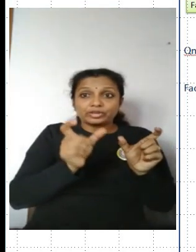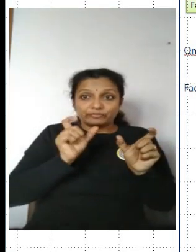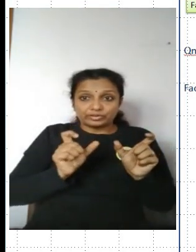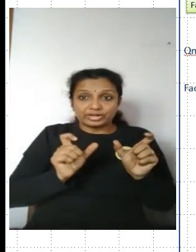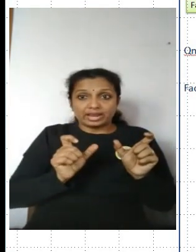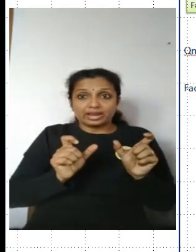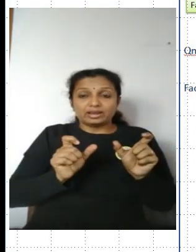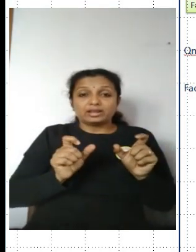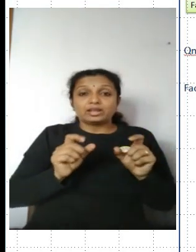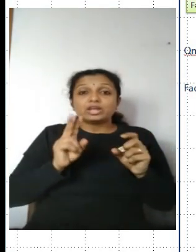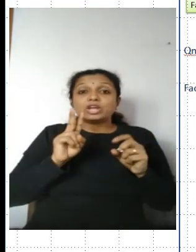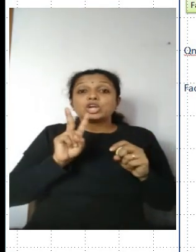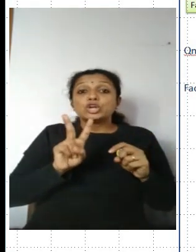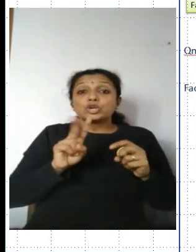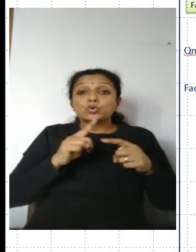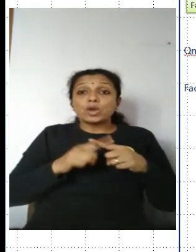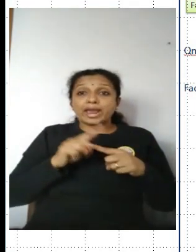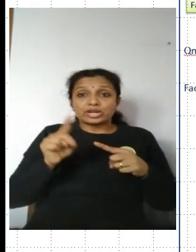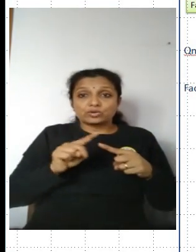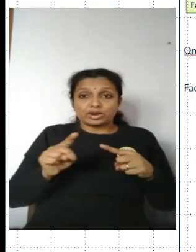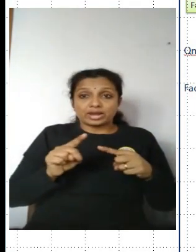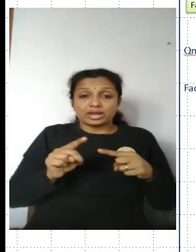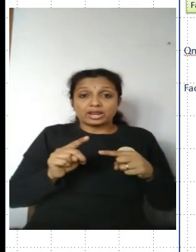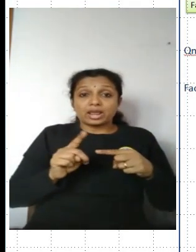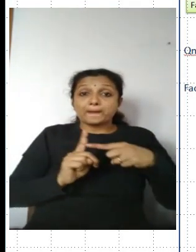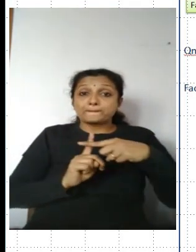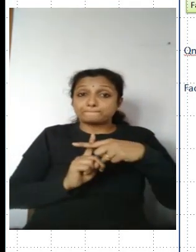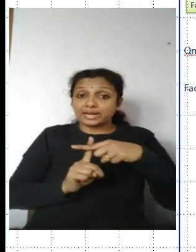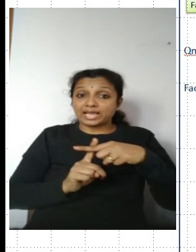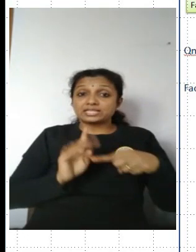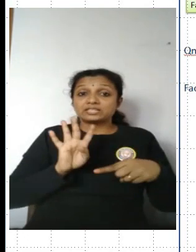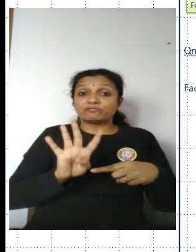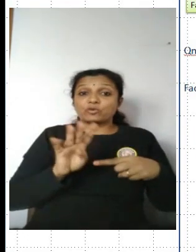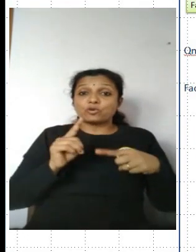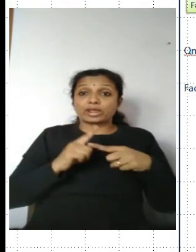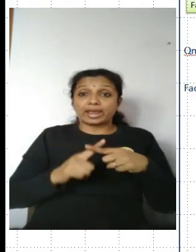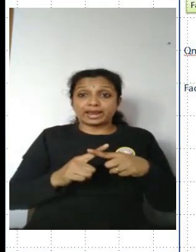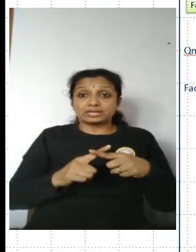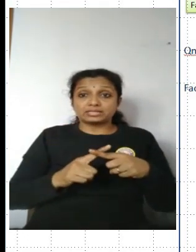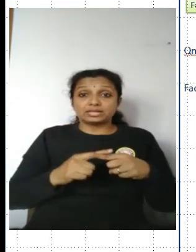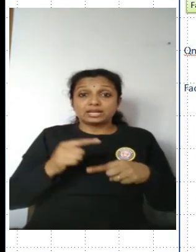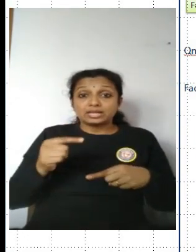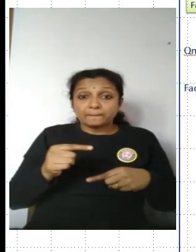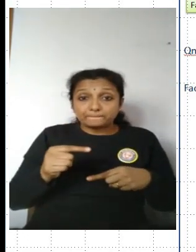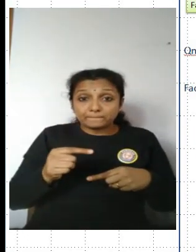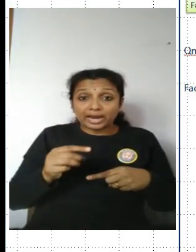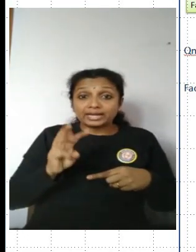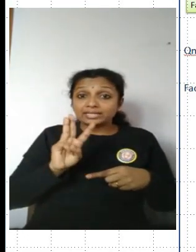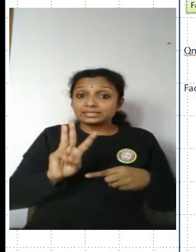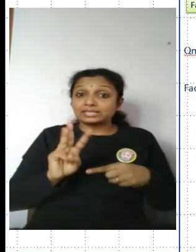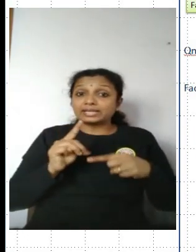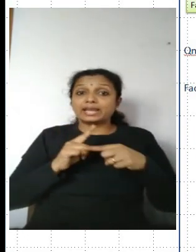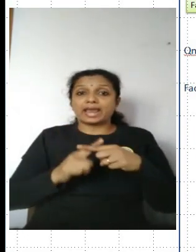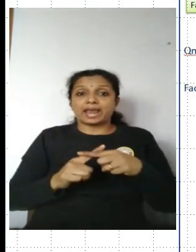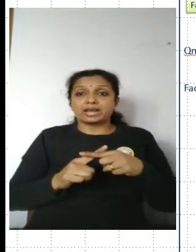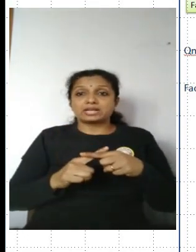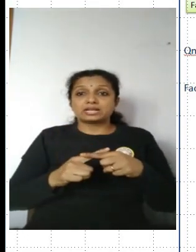the correct one. So the central term can be split into